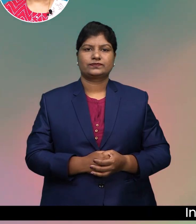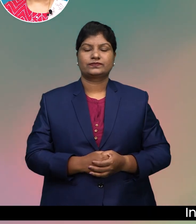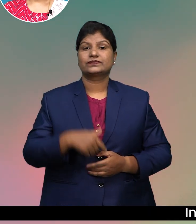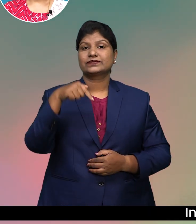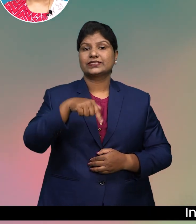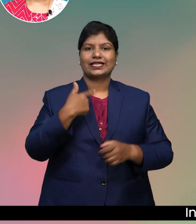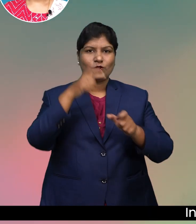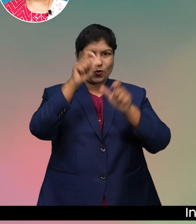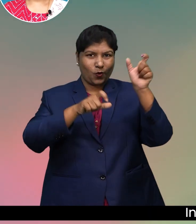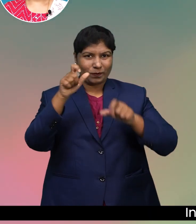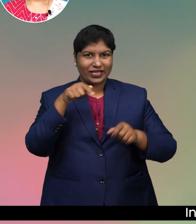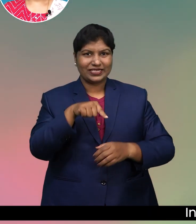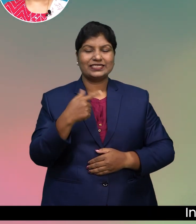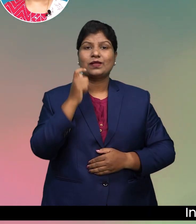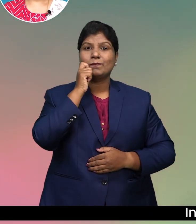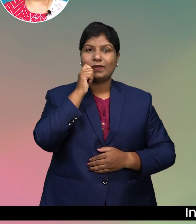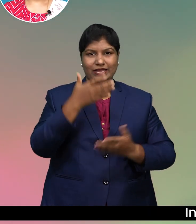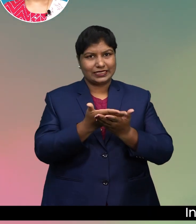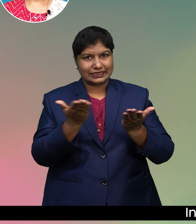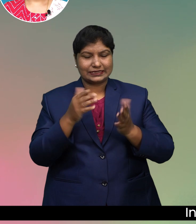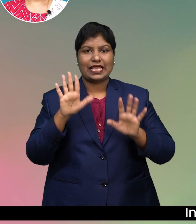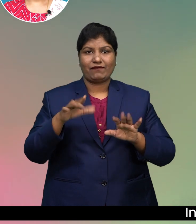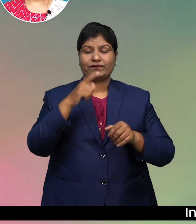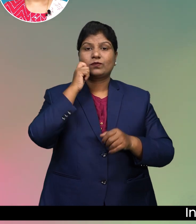In human males,